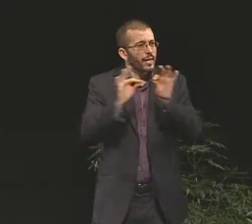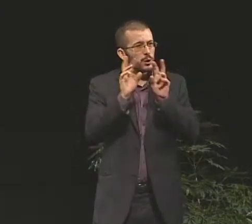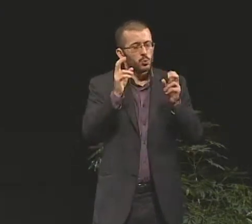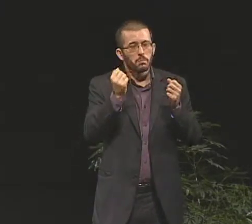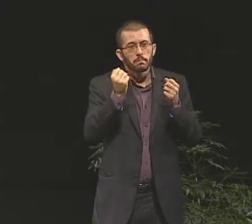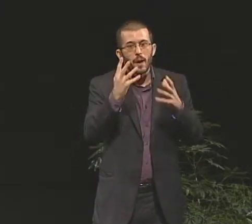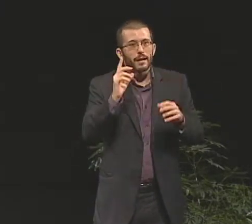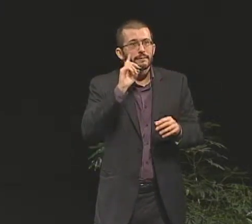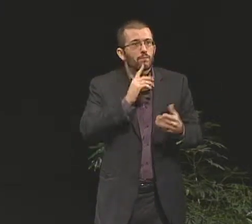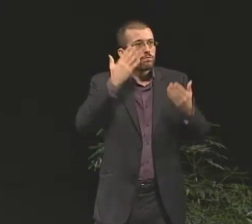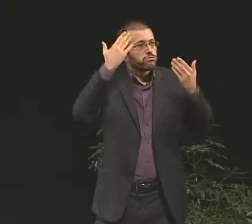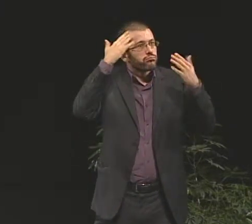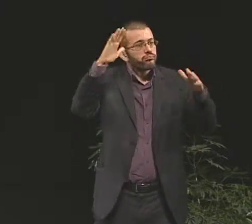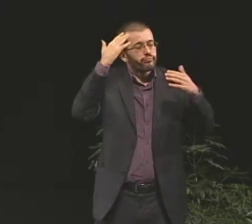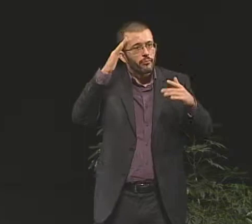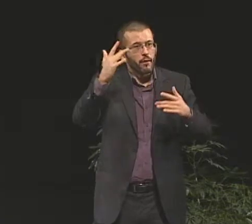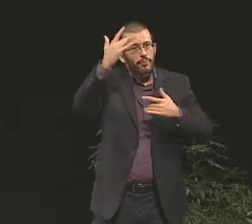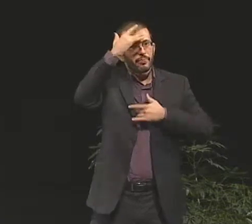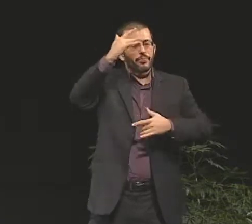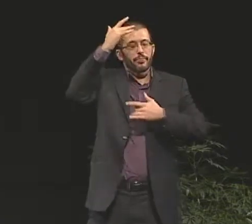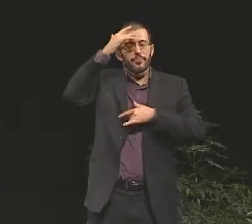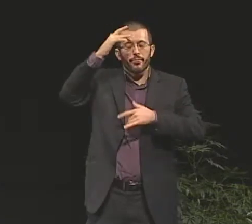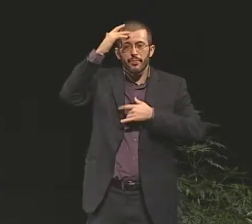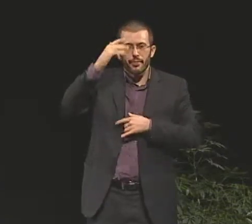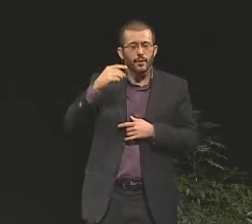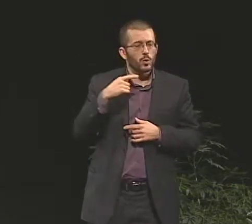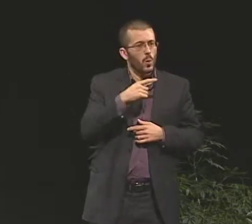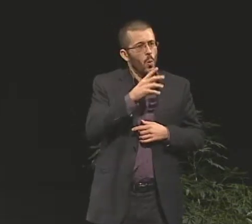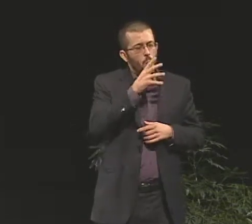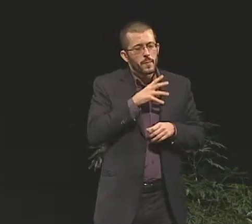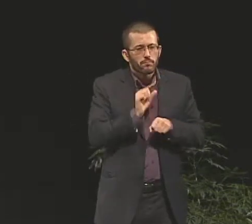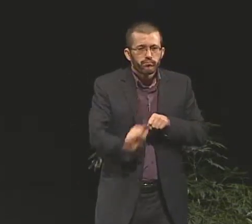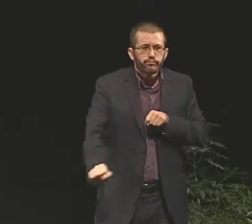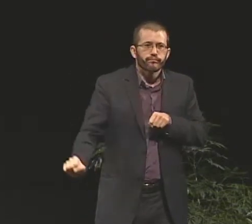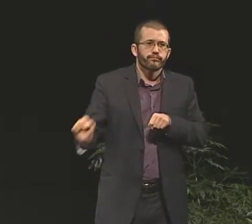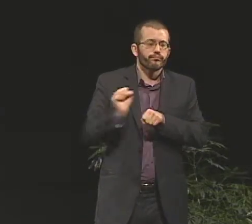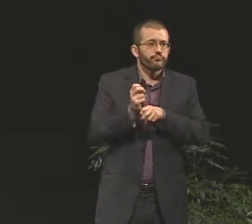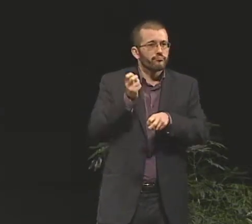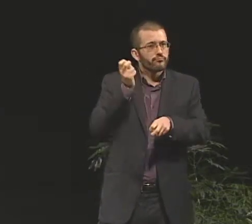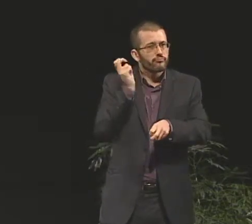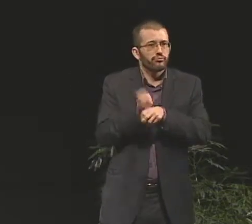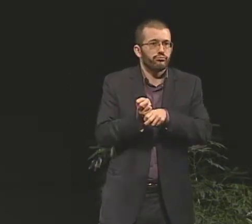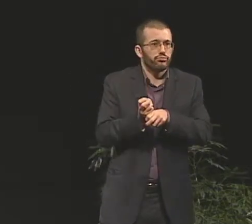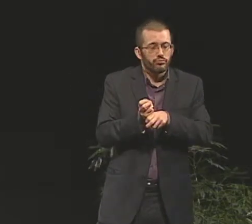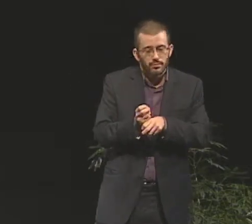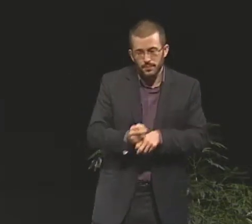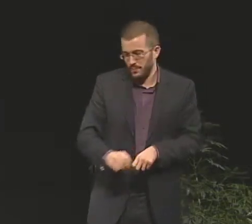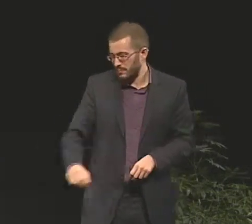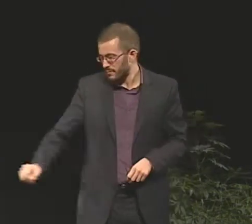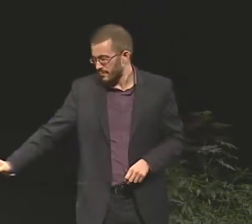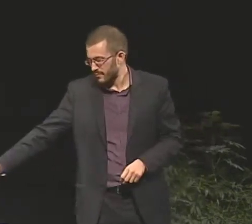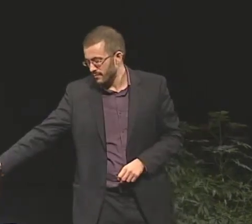And it's such an important issue because many people don't realize they have the infection, and she's working hard on this